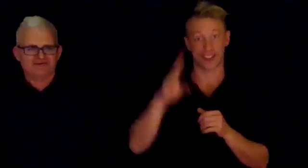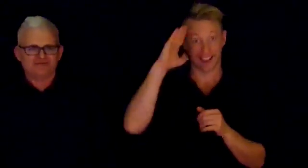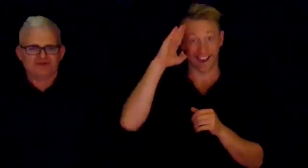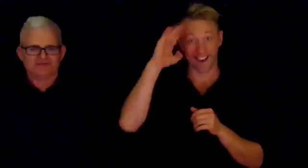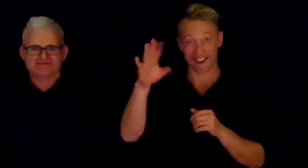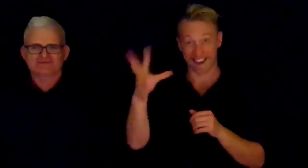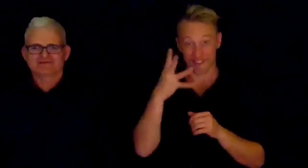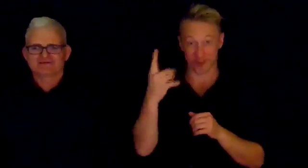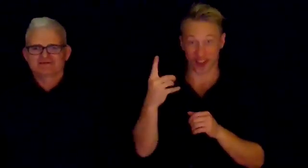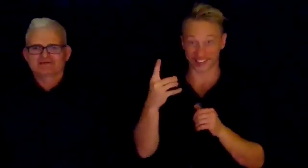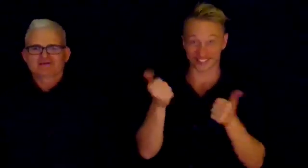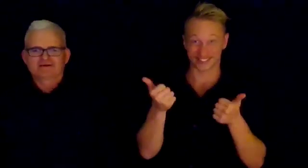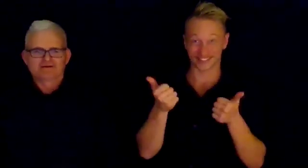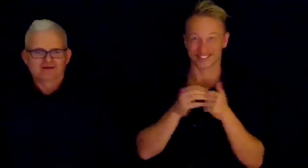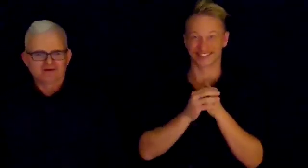Hello, everyone.